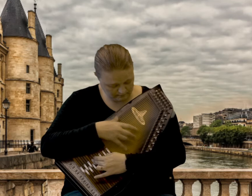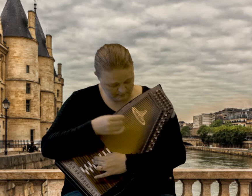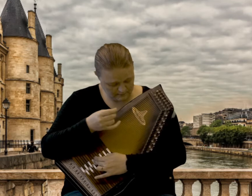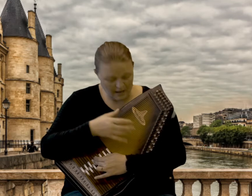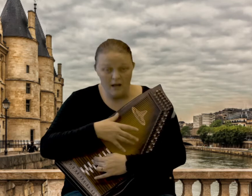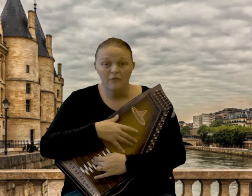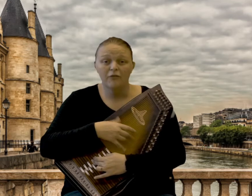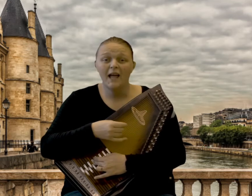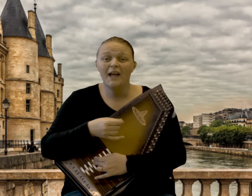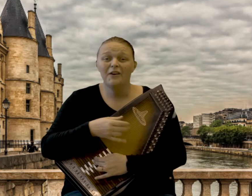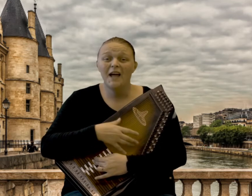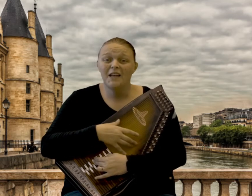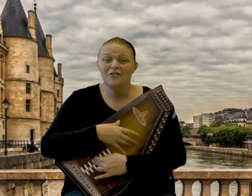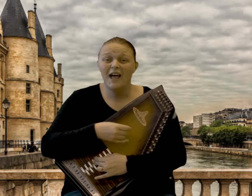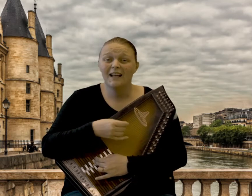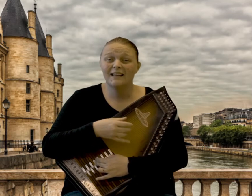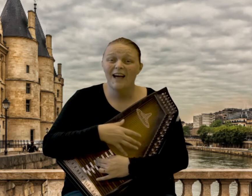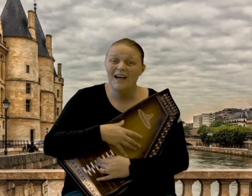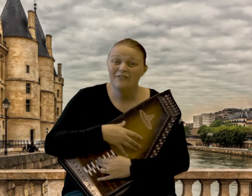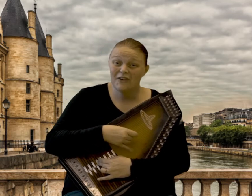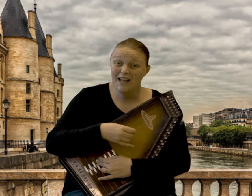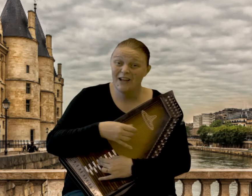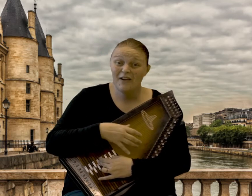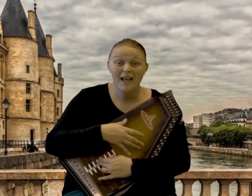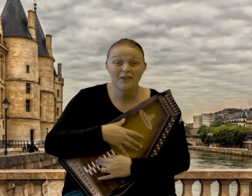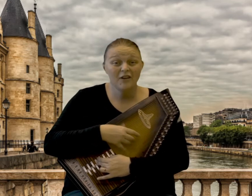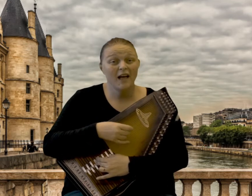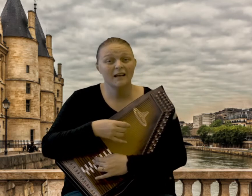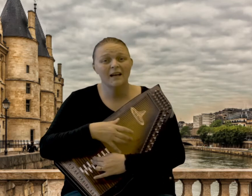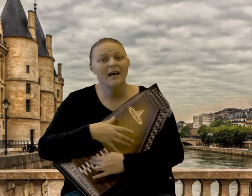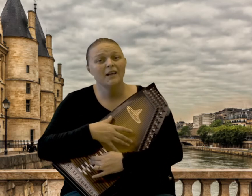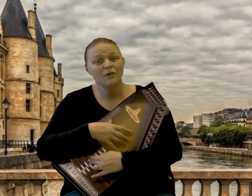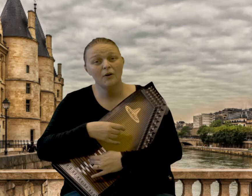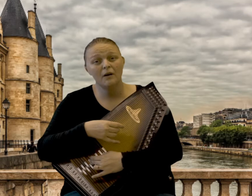Frère Jacques, dormez-vous.